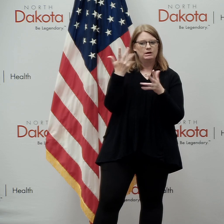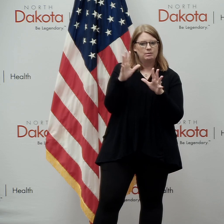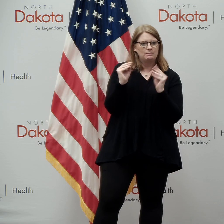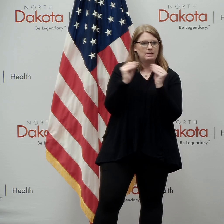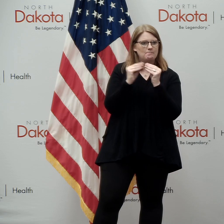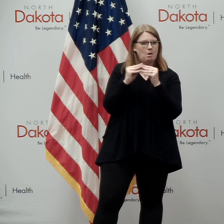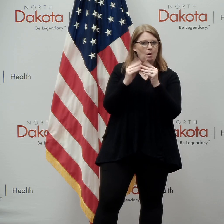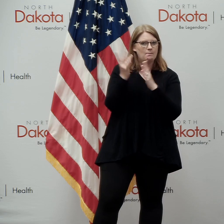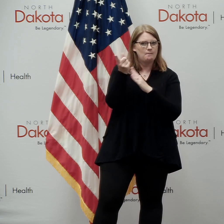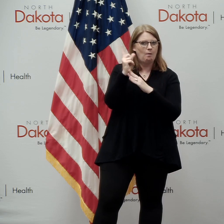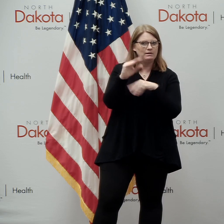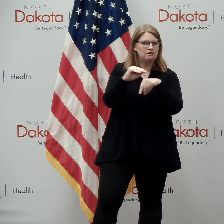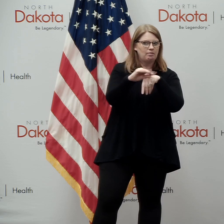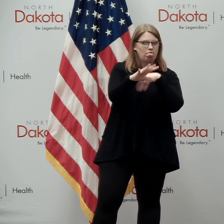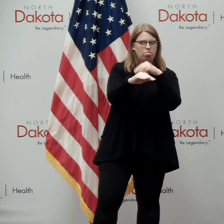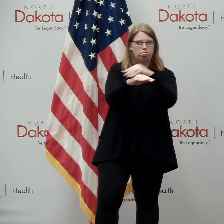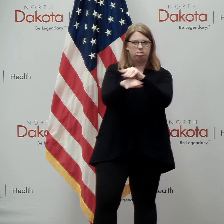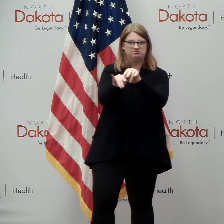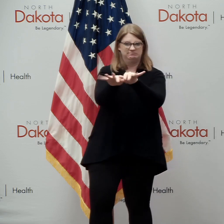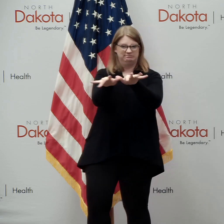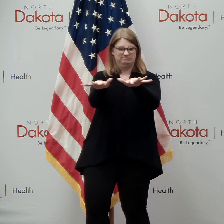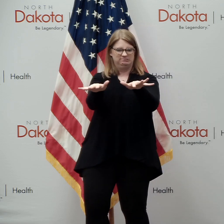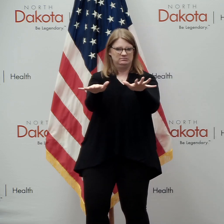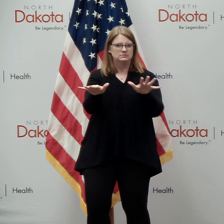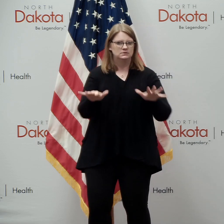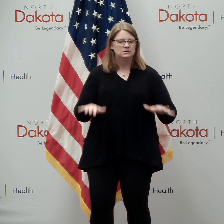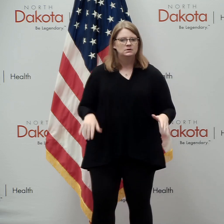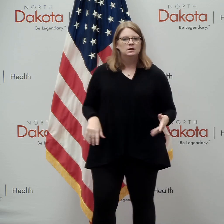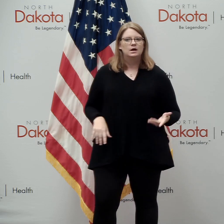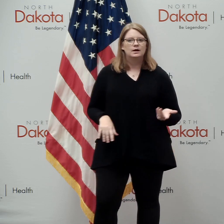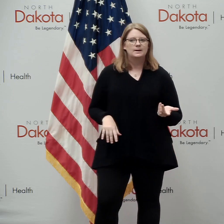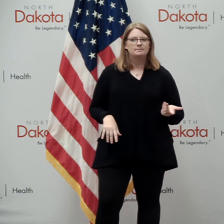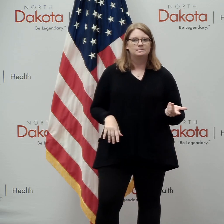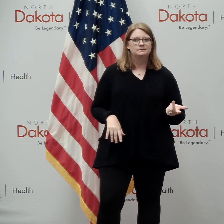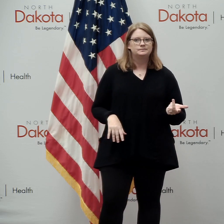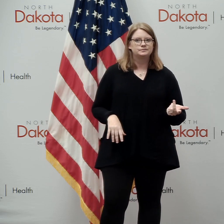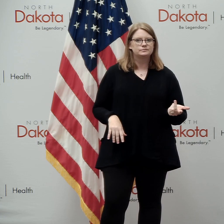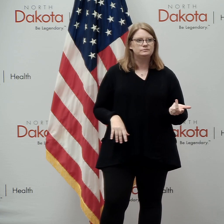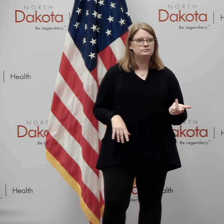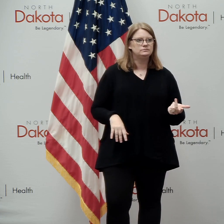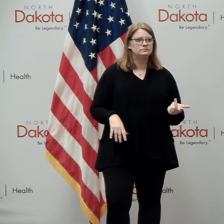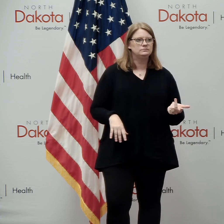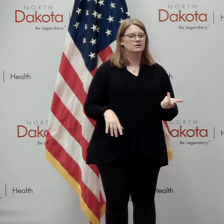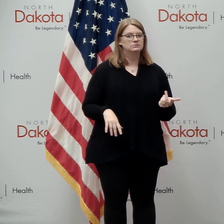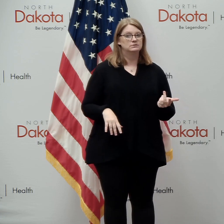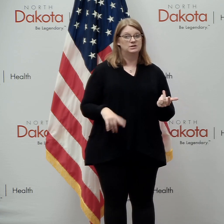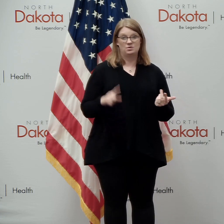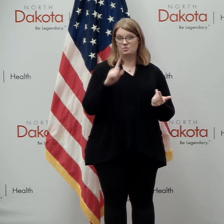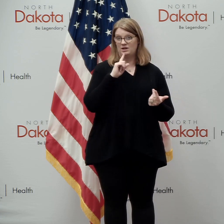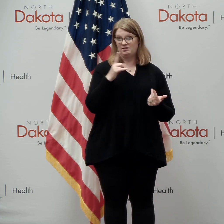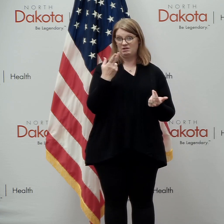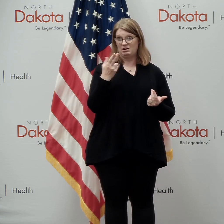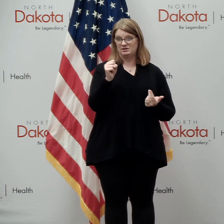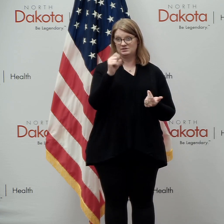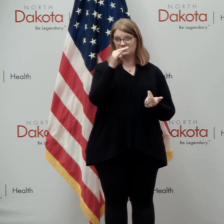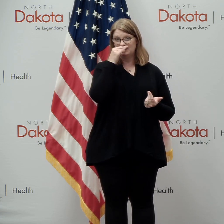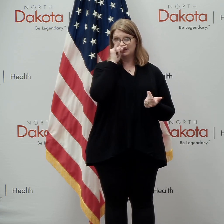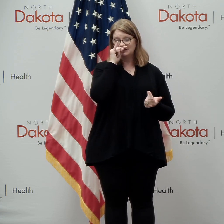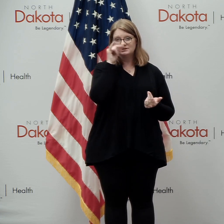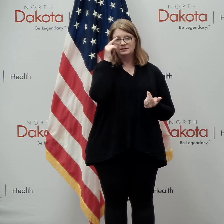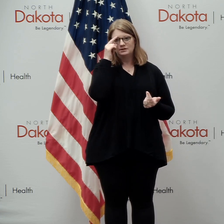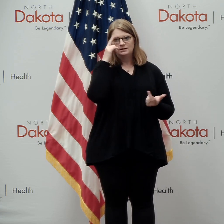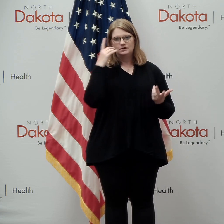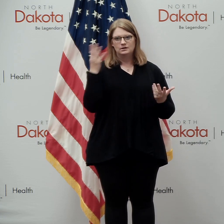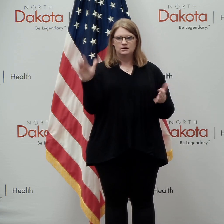more transmissible moments. We want to reduce them. But I think we do owe it, we do owe it to our high school kid. I mean, if high school kids are